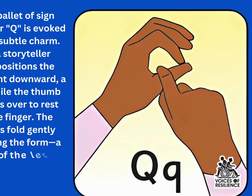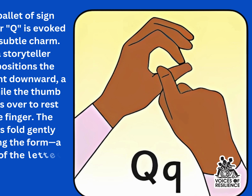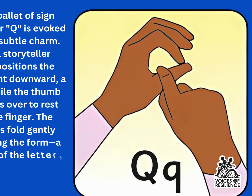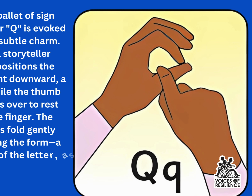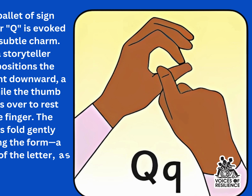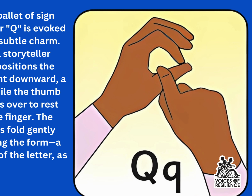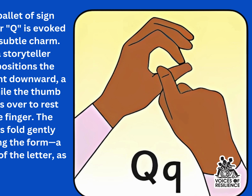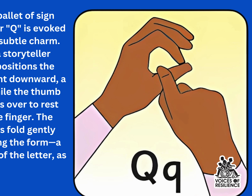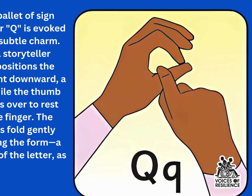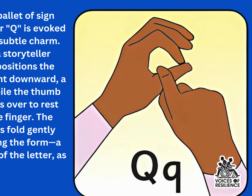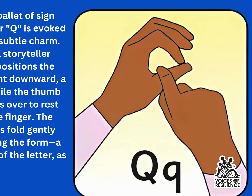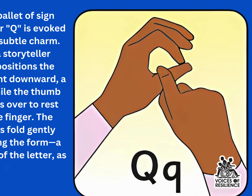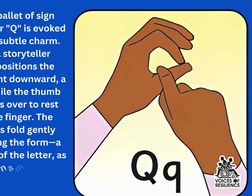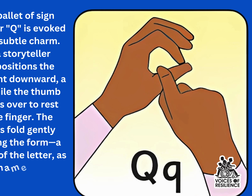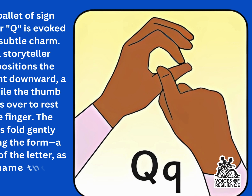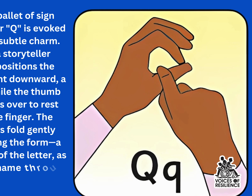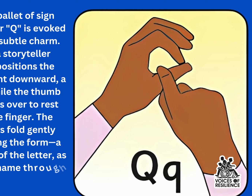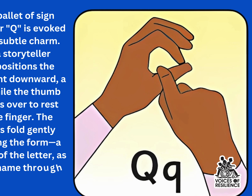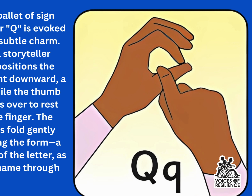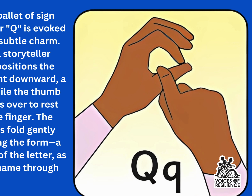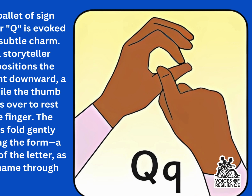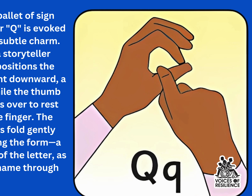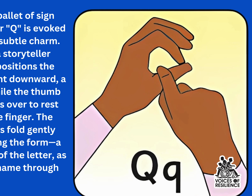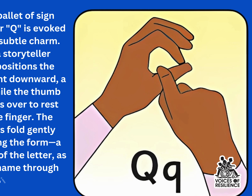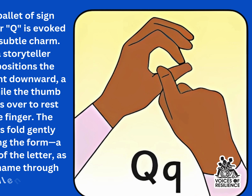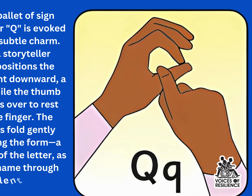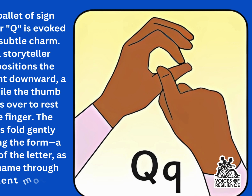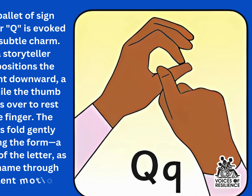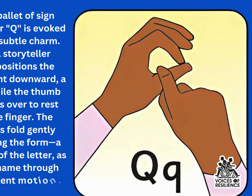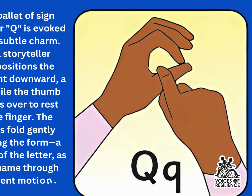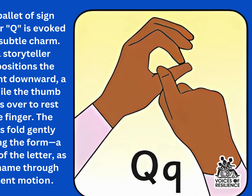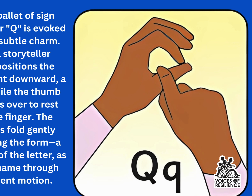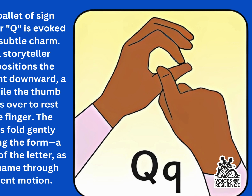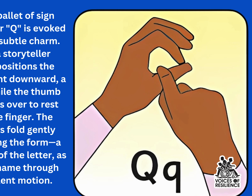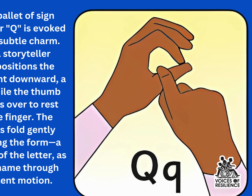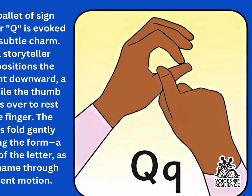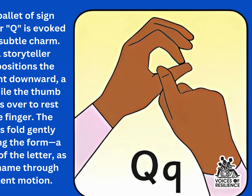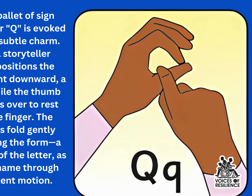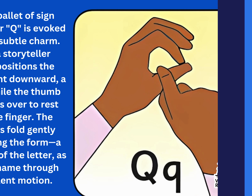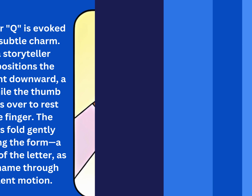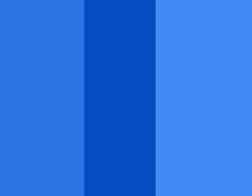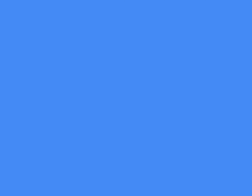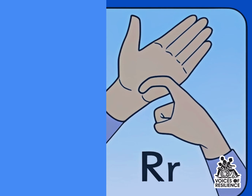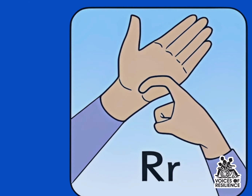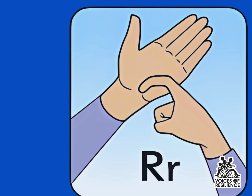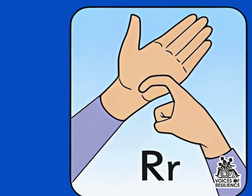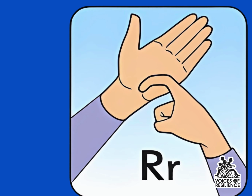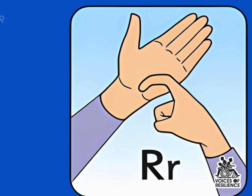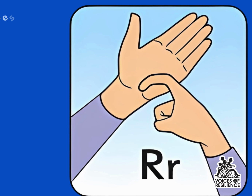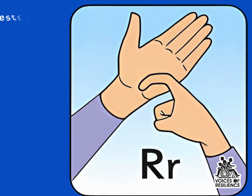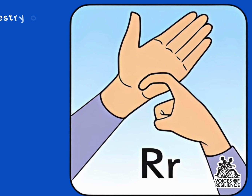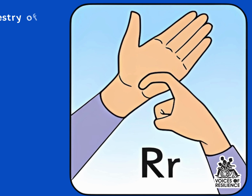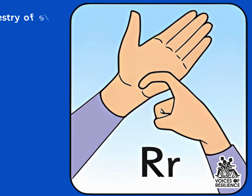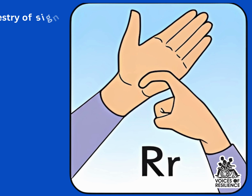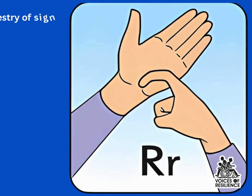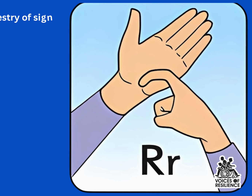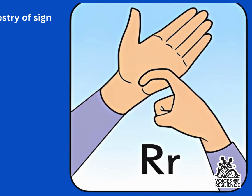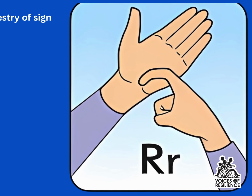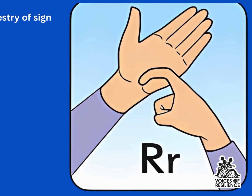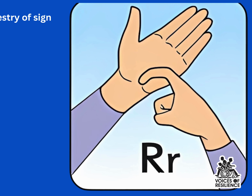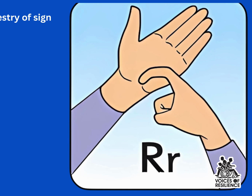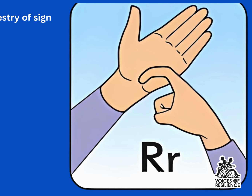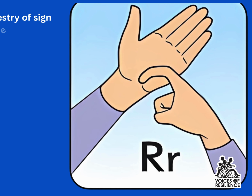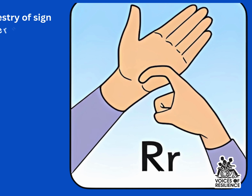delicate portrayal of the letter, as if whispering its name through the poetry of silent motion. In the lyrical tapestry of